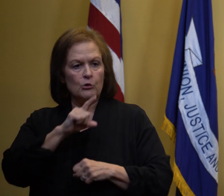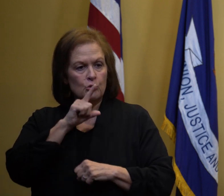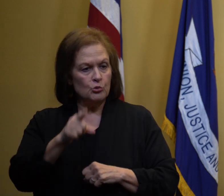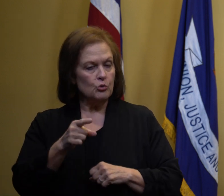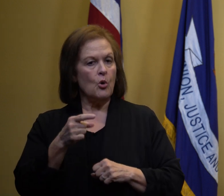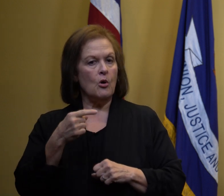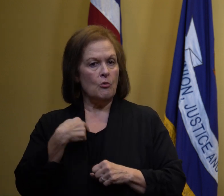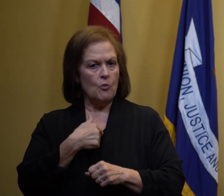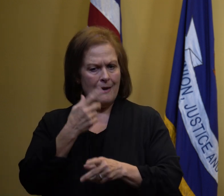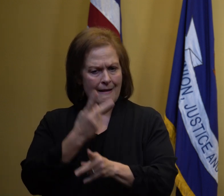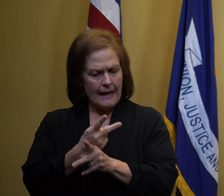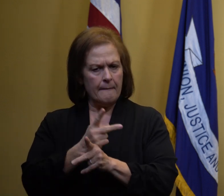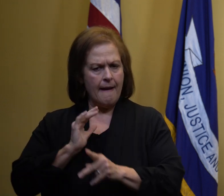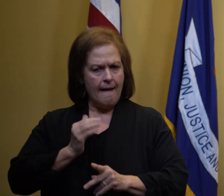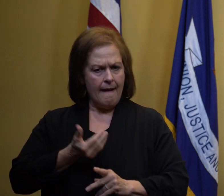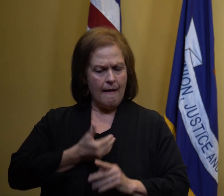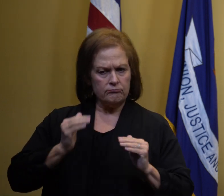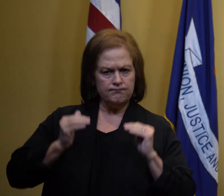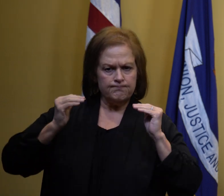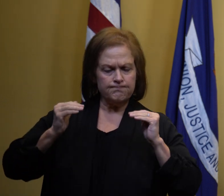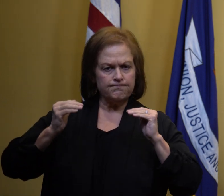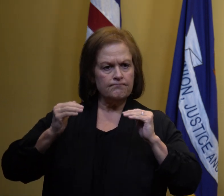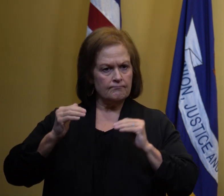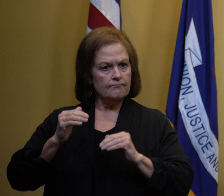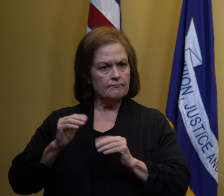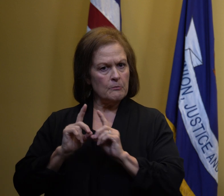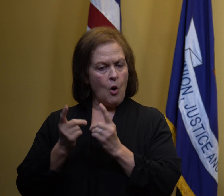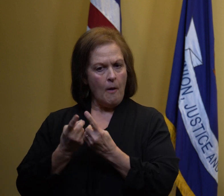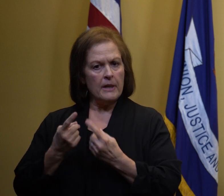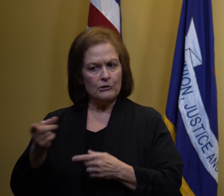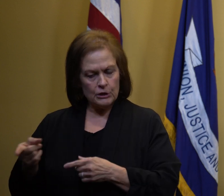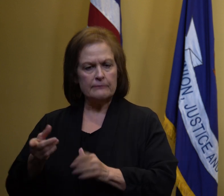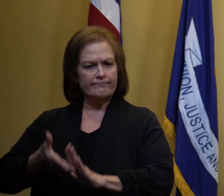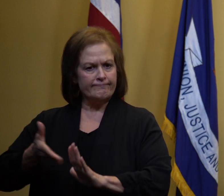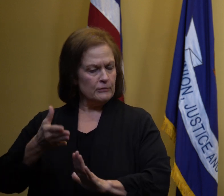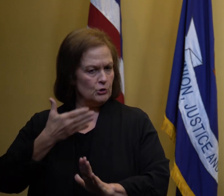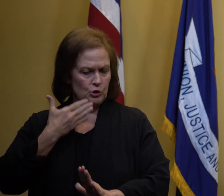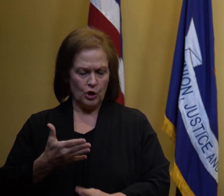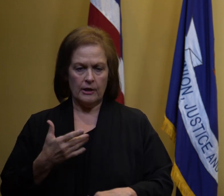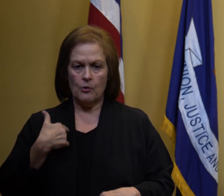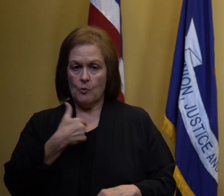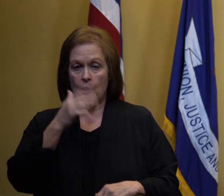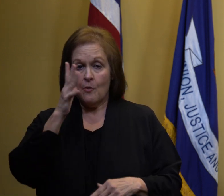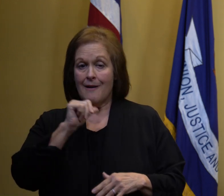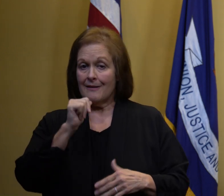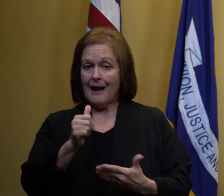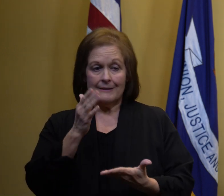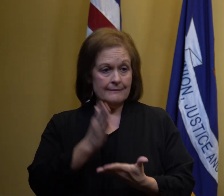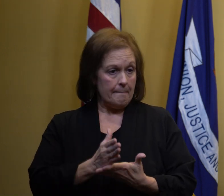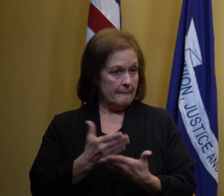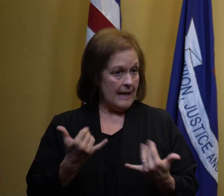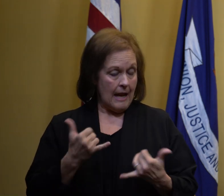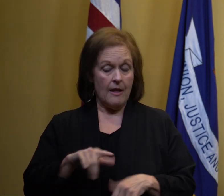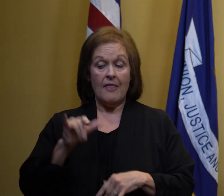we're keeping our standards high. And she hit the ground running. She just did. The work will not stop where we are now, and as